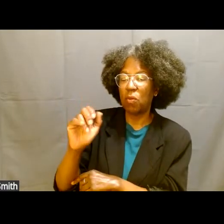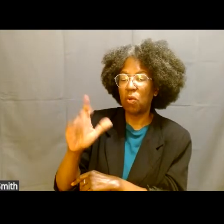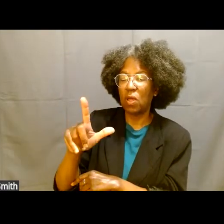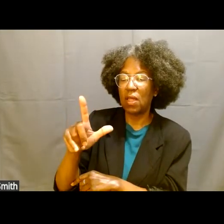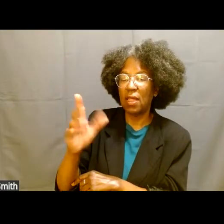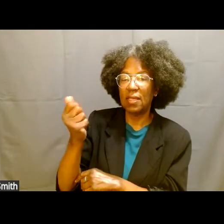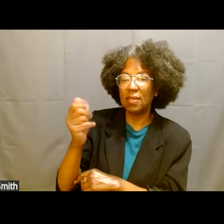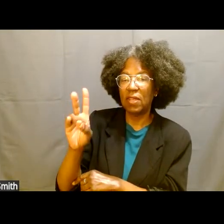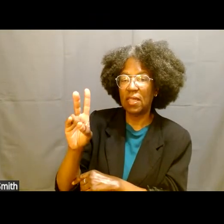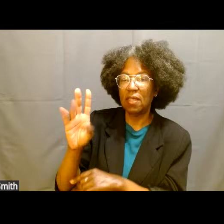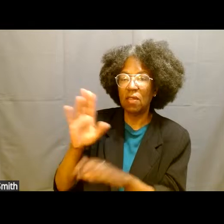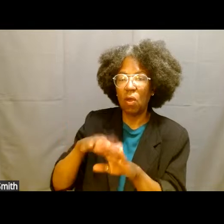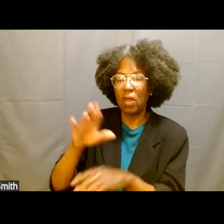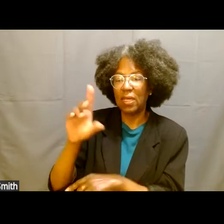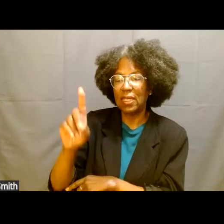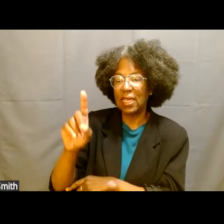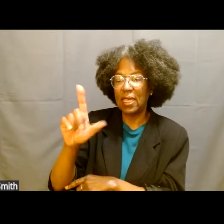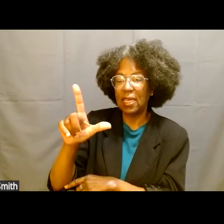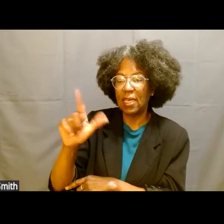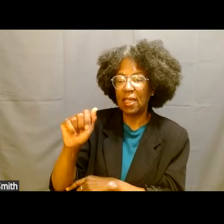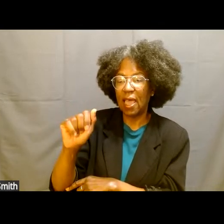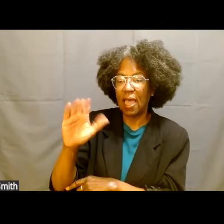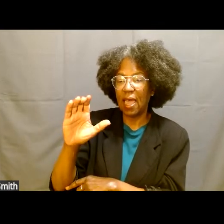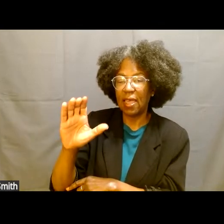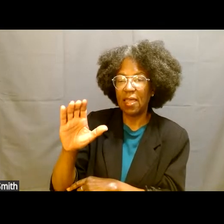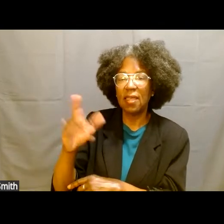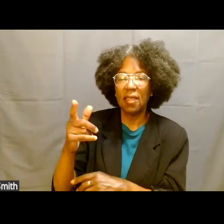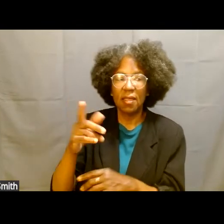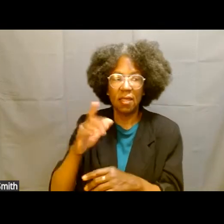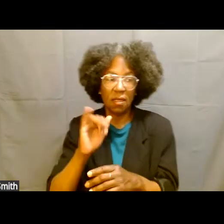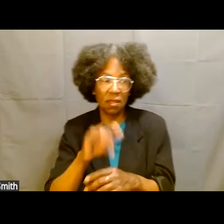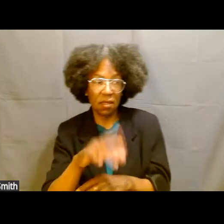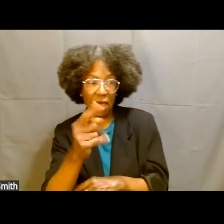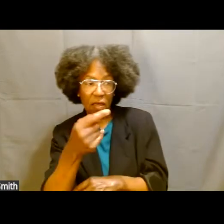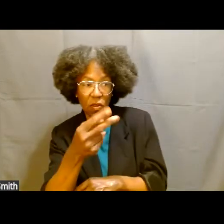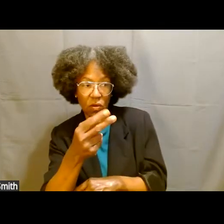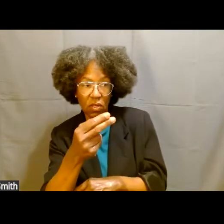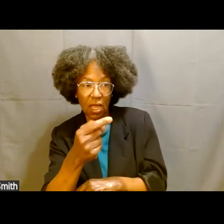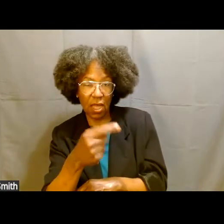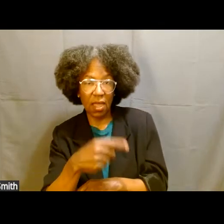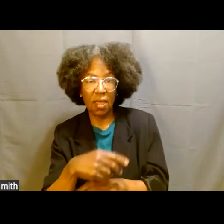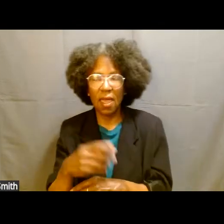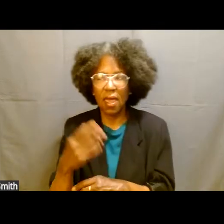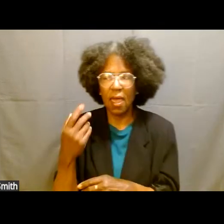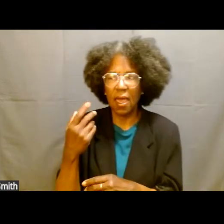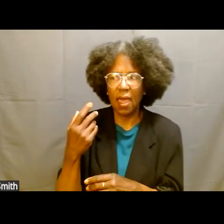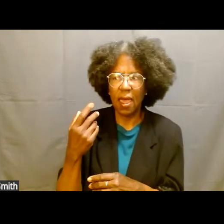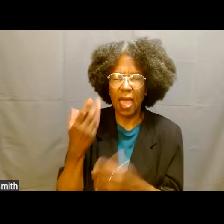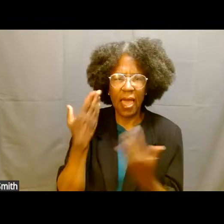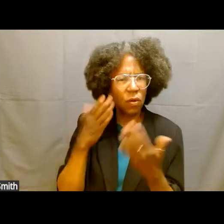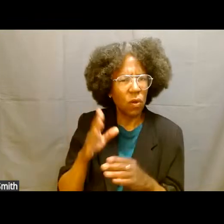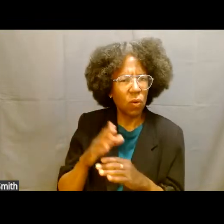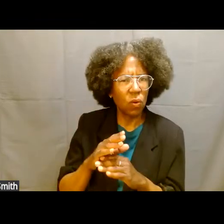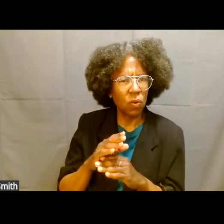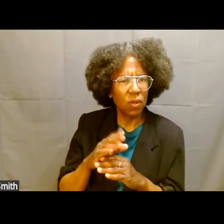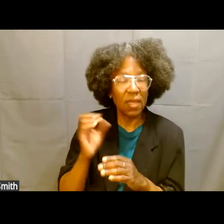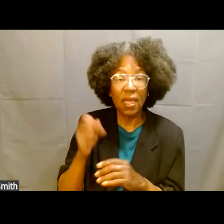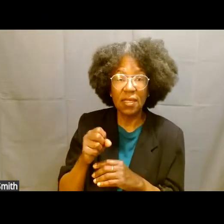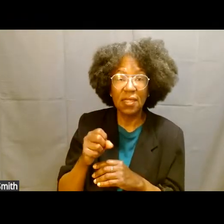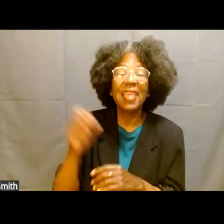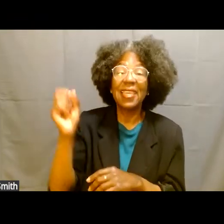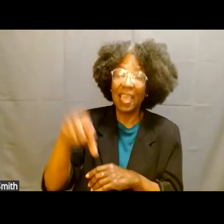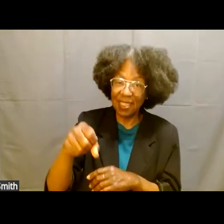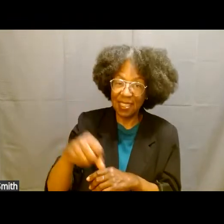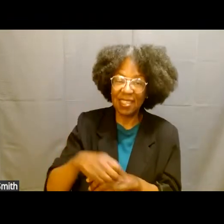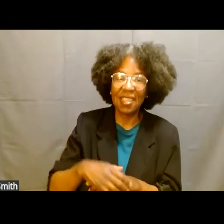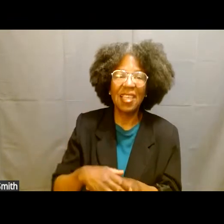presentation. It's just a reminder. Is that a Thursday? I don't know. Yes. Yeah. Please. Yes.